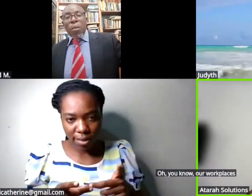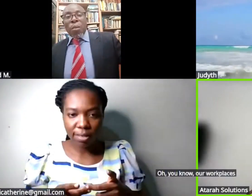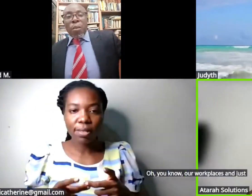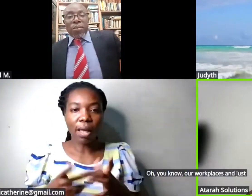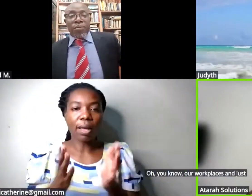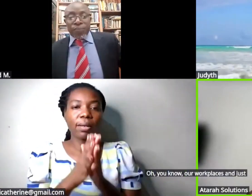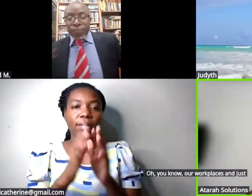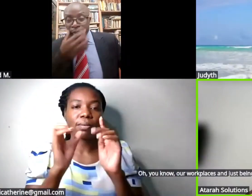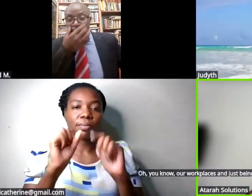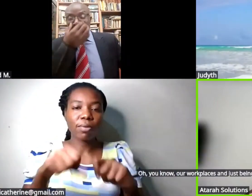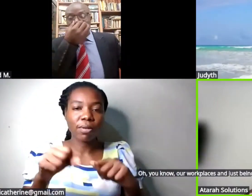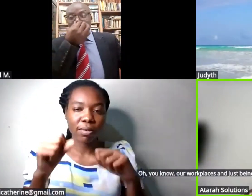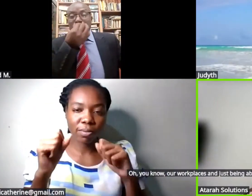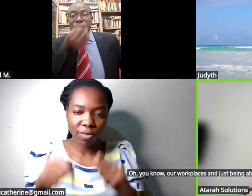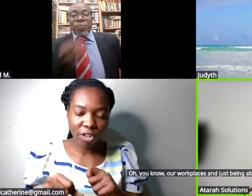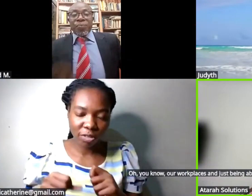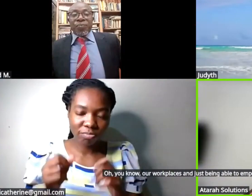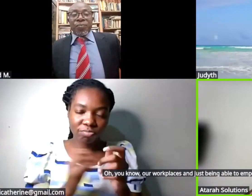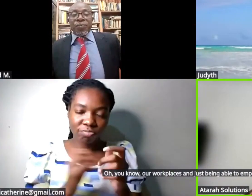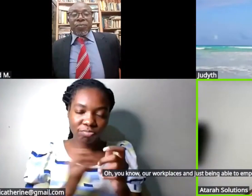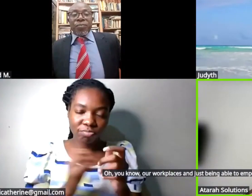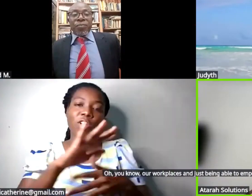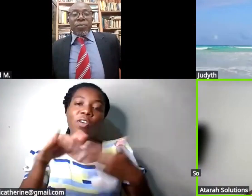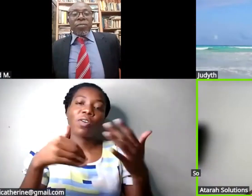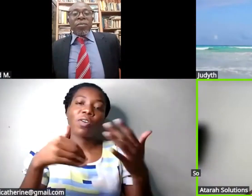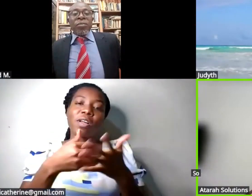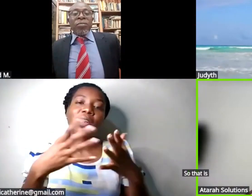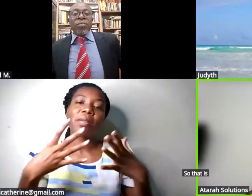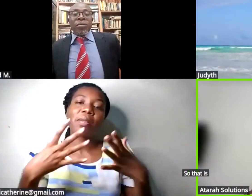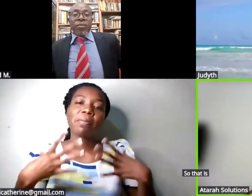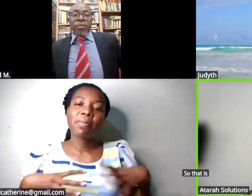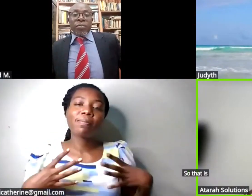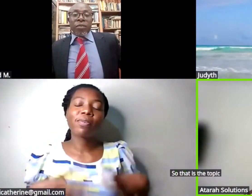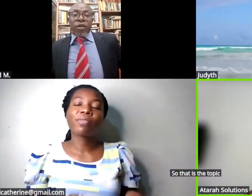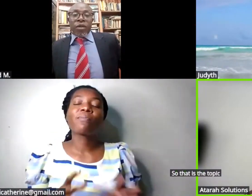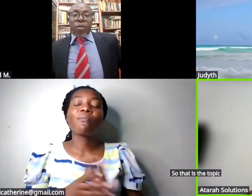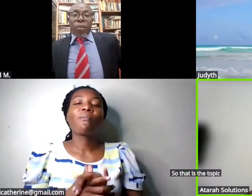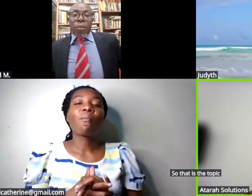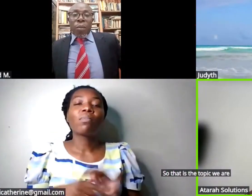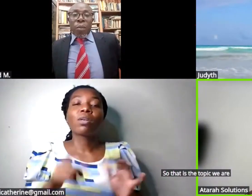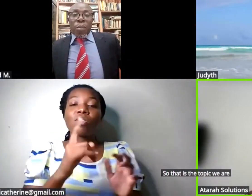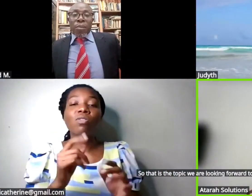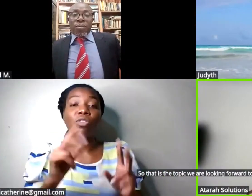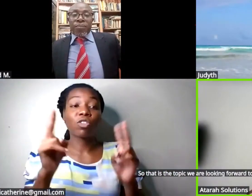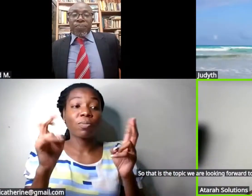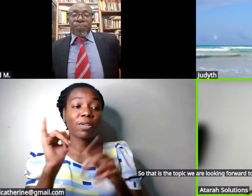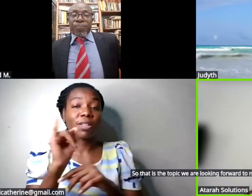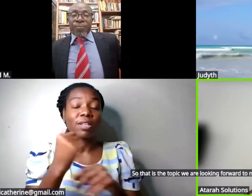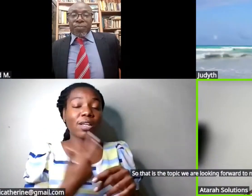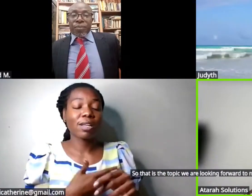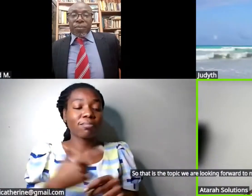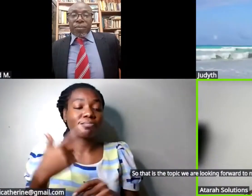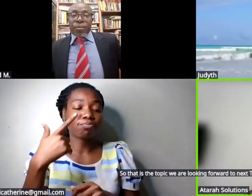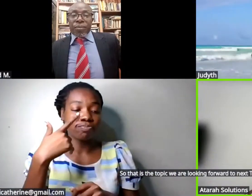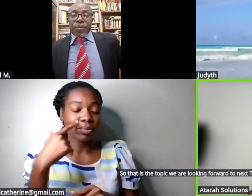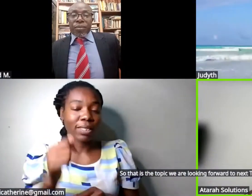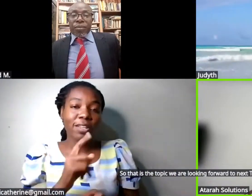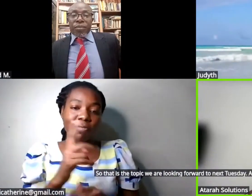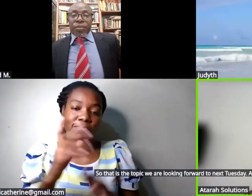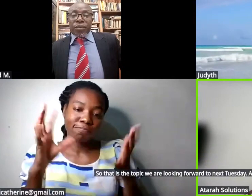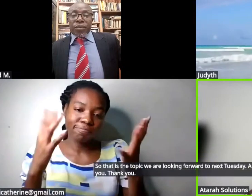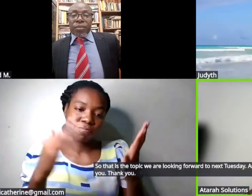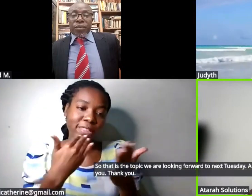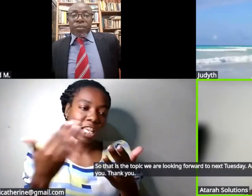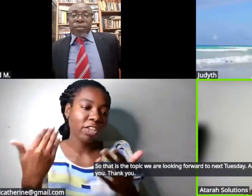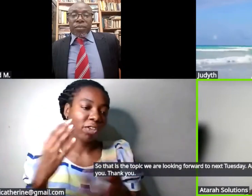to empower all of us. So that is the topic we are looking forward to next Tuesday. And we appreciate you. Thank you, Richard. Thank